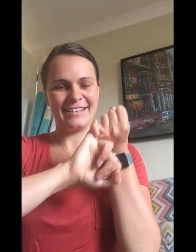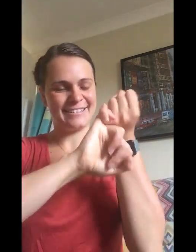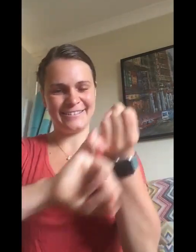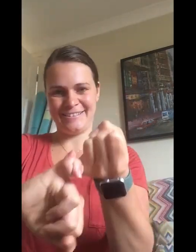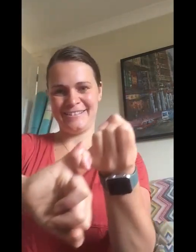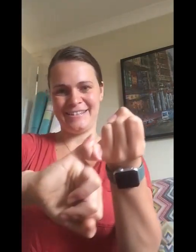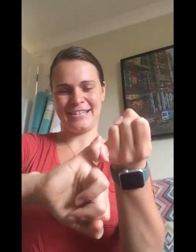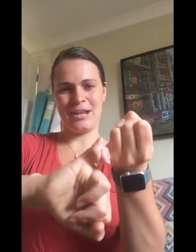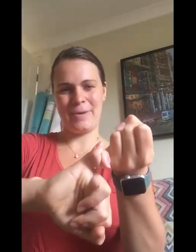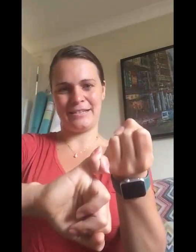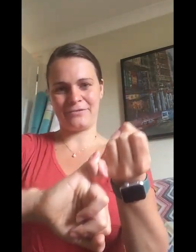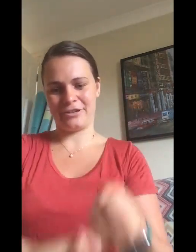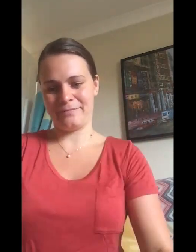S. A little bit different.